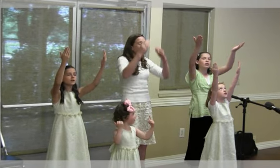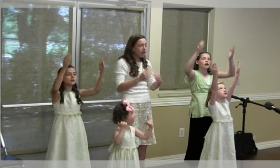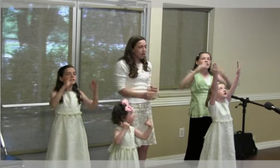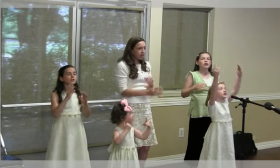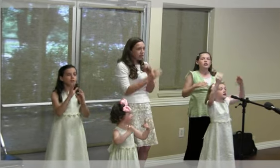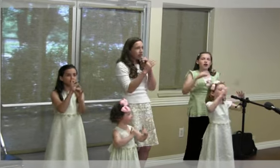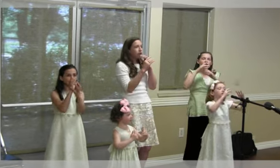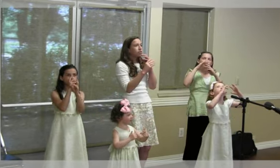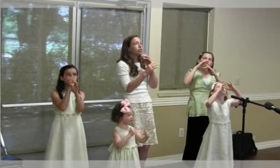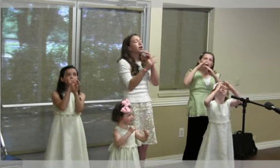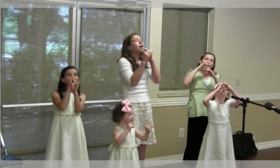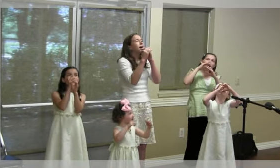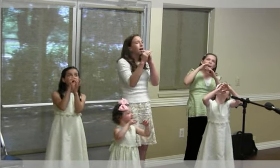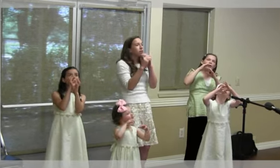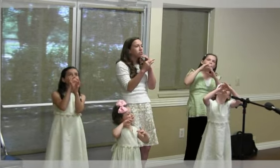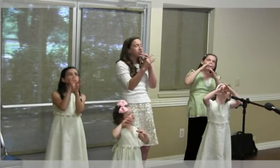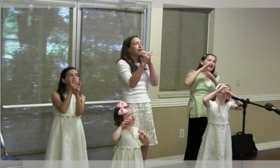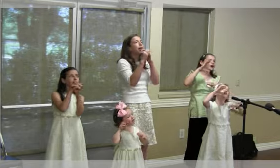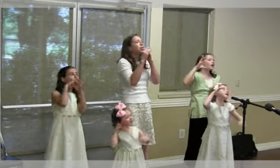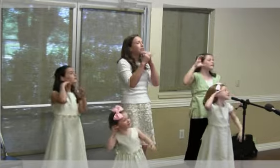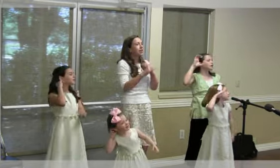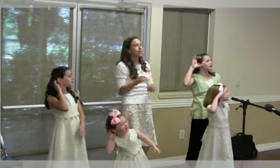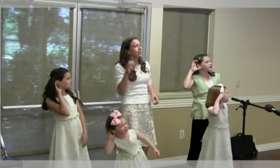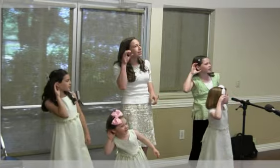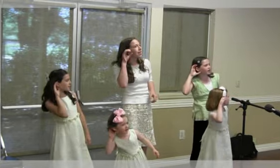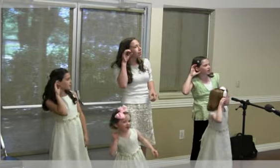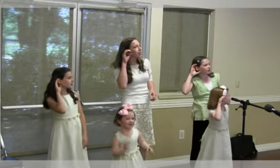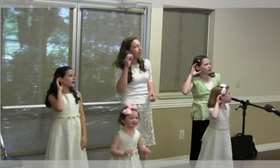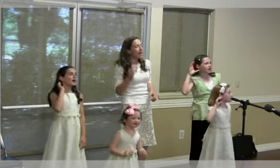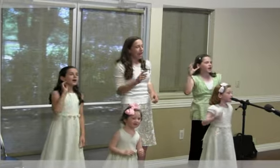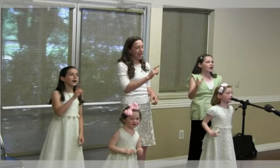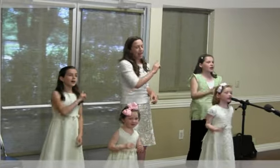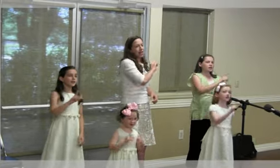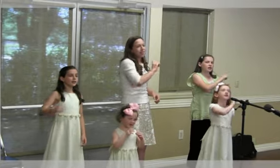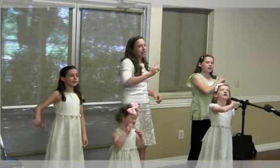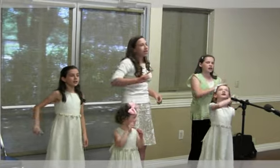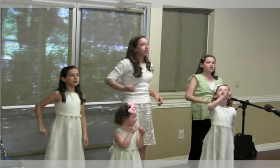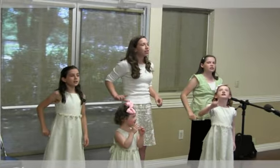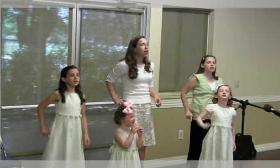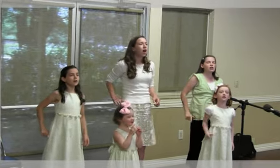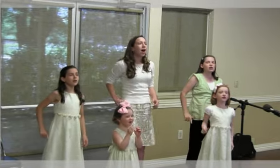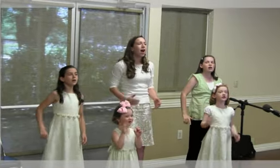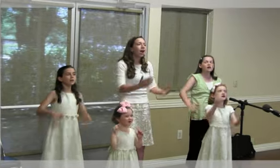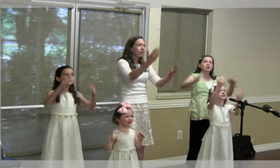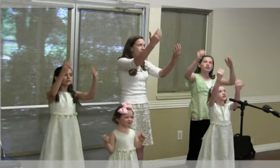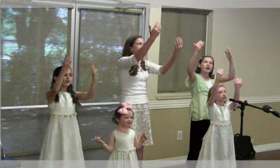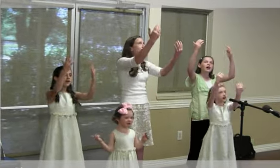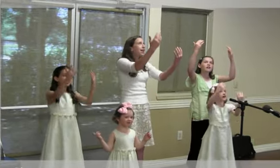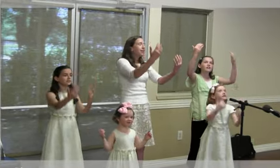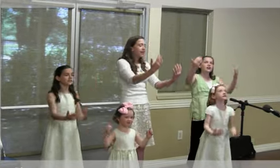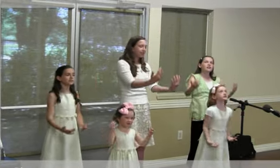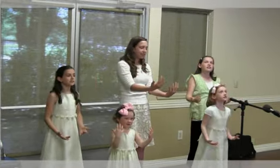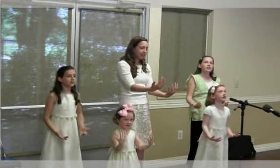scroll the Trum shall ReSound and the Lord shall